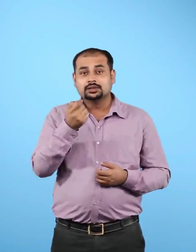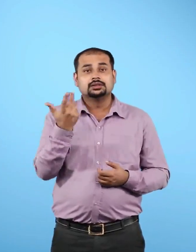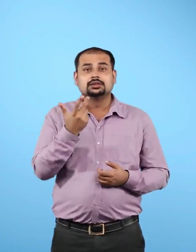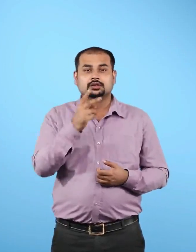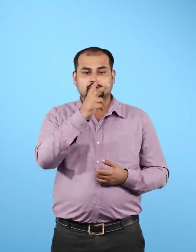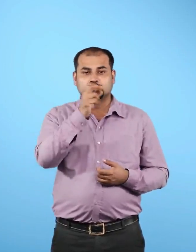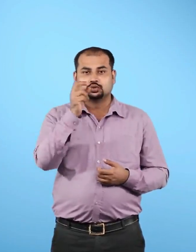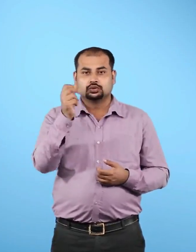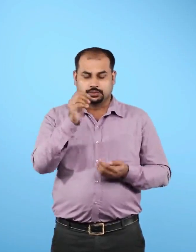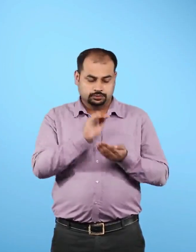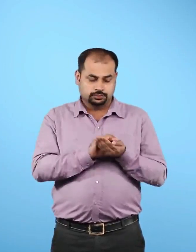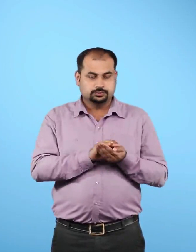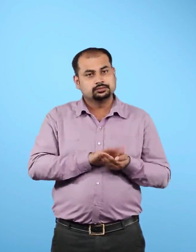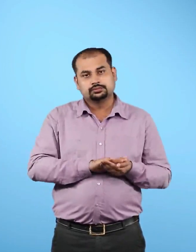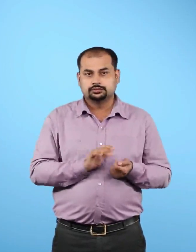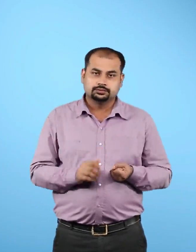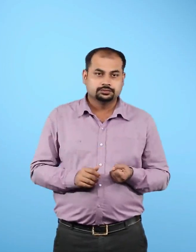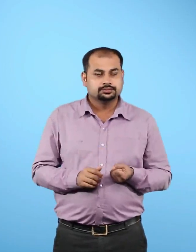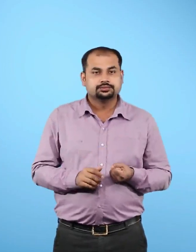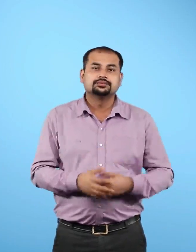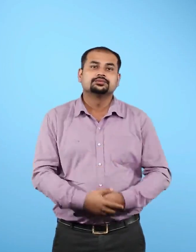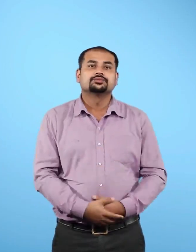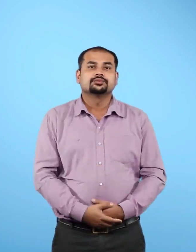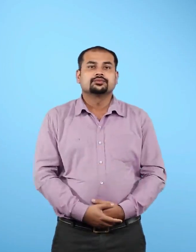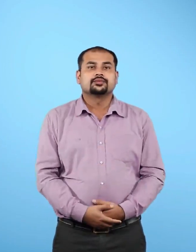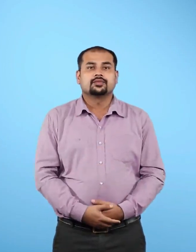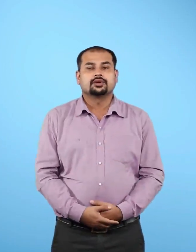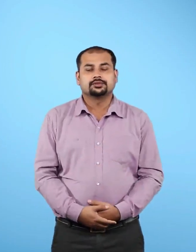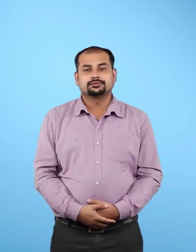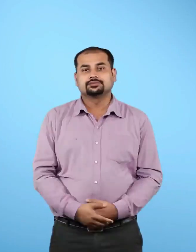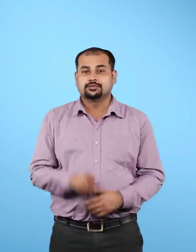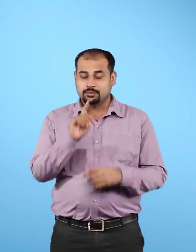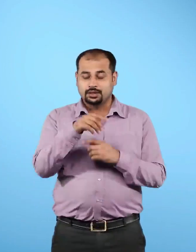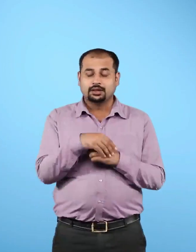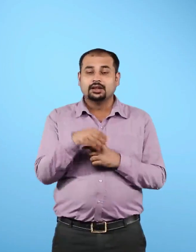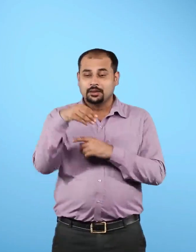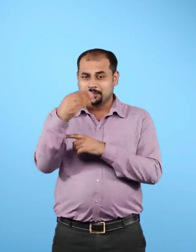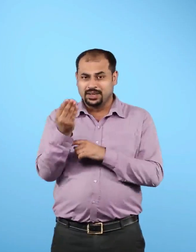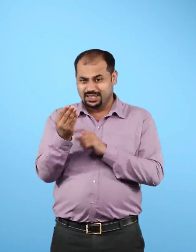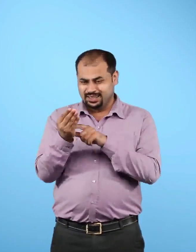with rupees 200. Look at the bill.